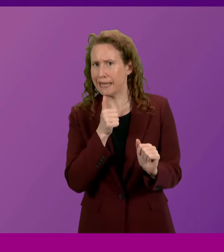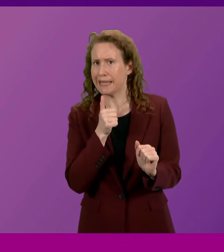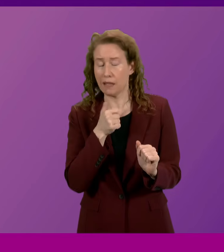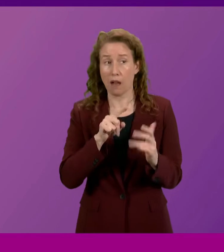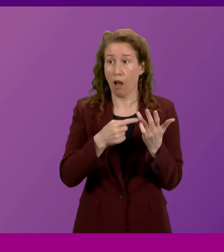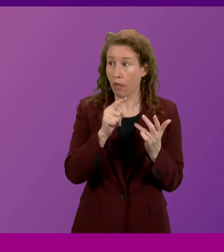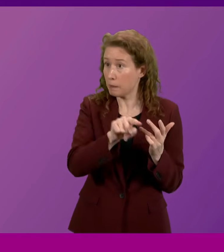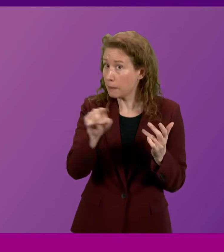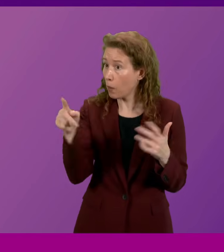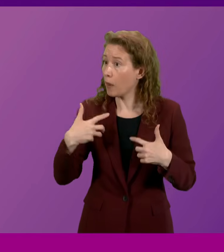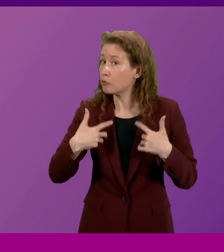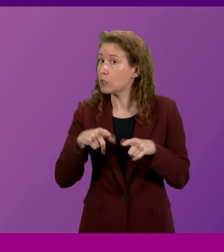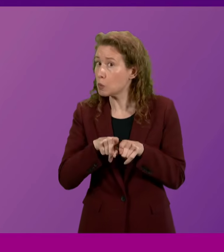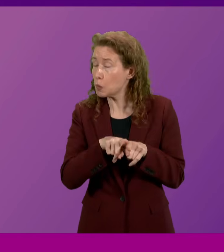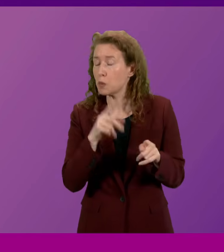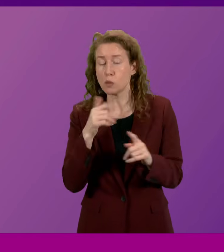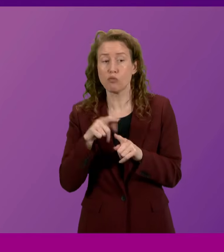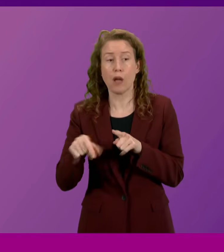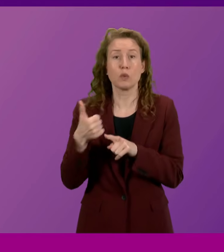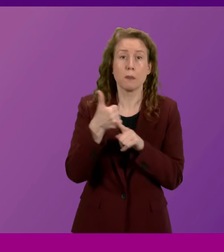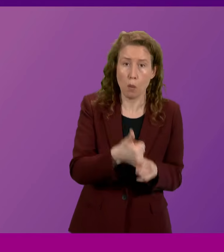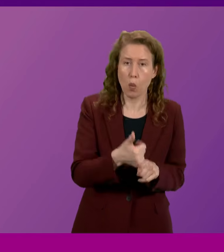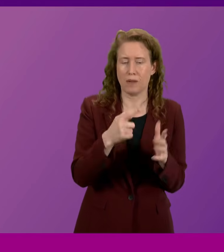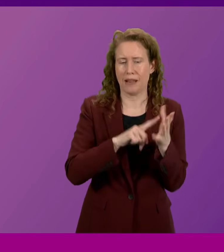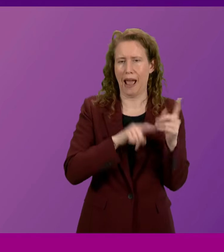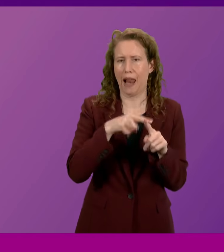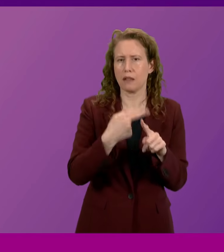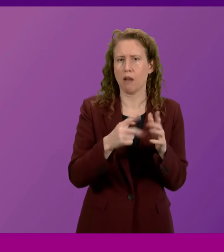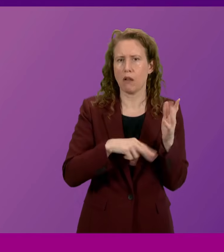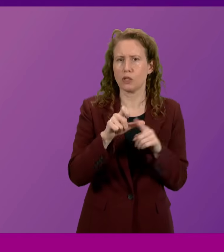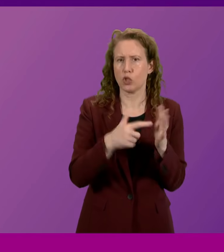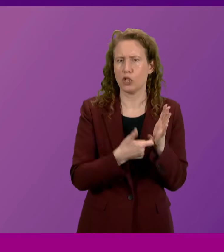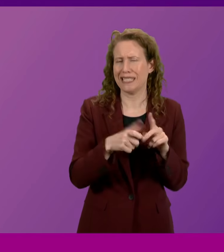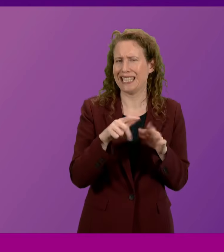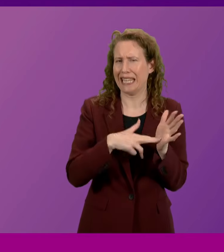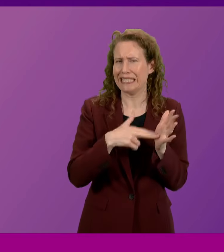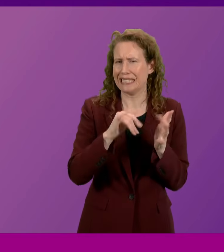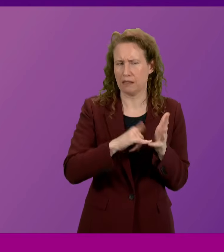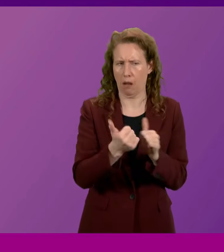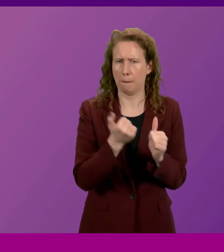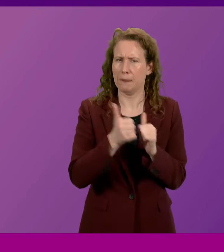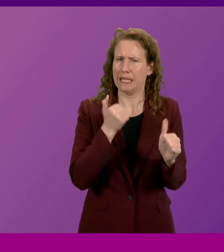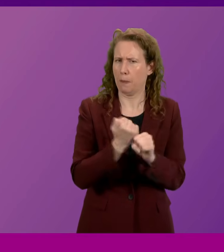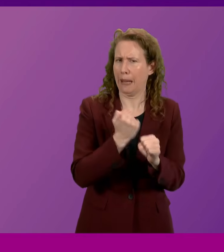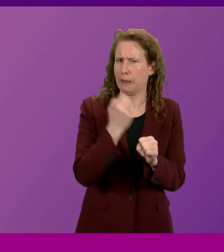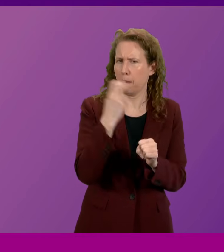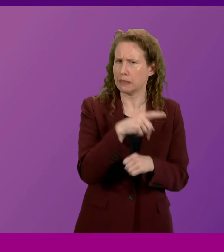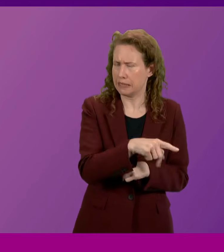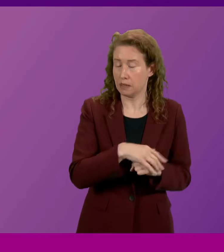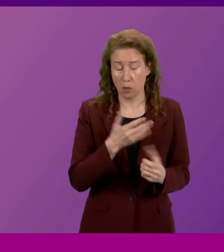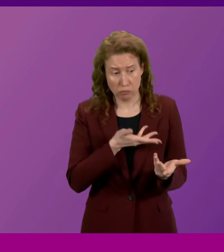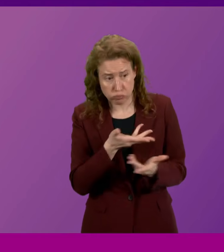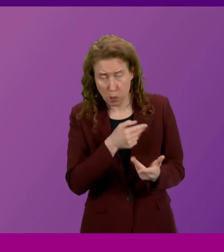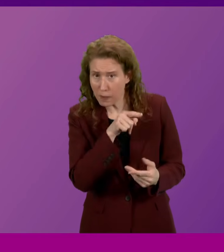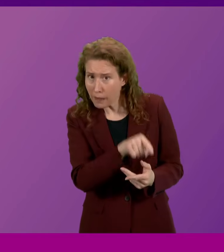various other interested parties, to support Alexander Dennis. Those discussions are ongoing. We are talking to the company and engaging